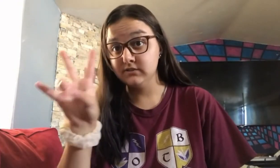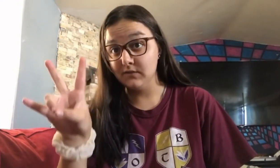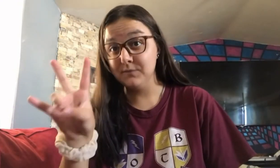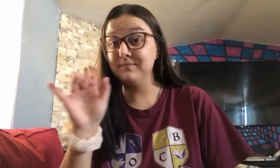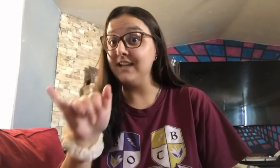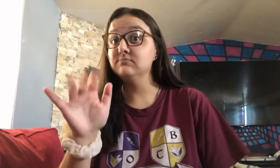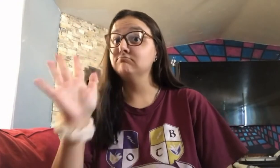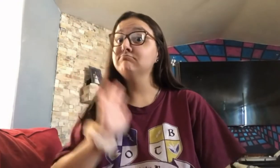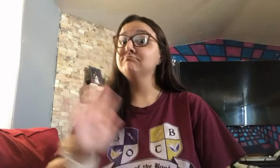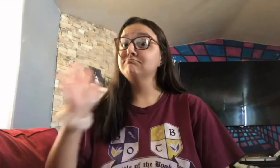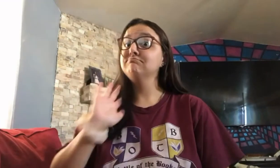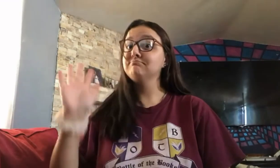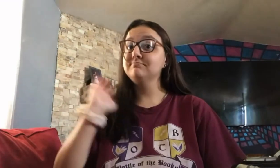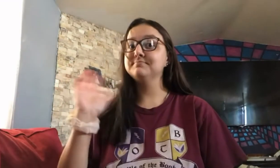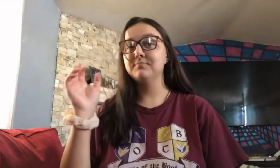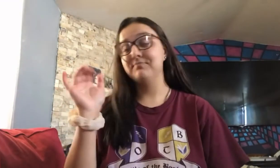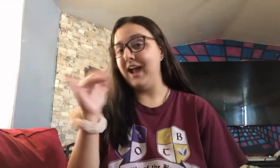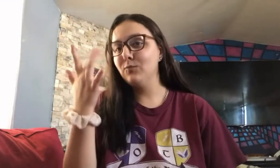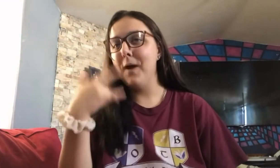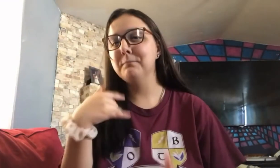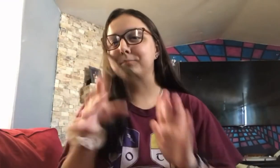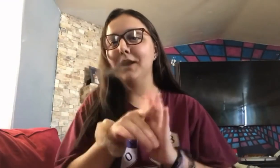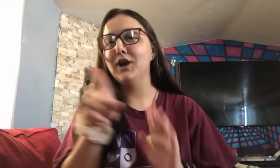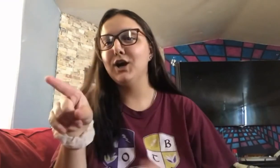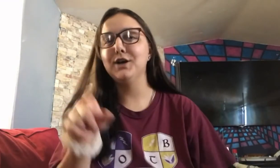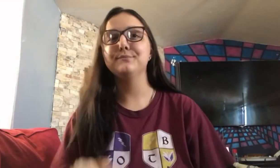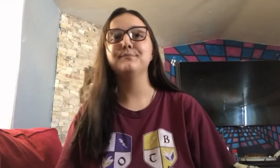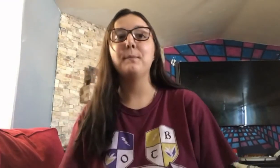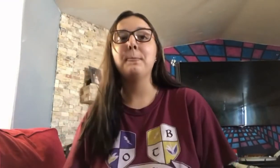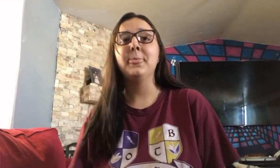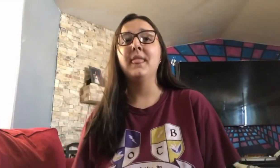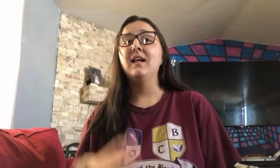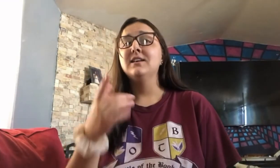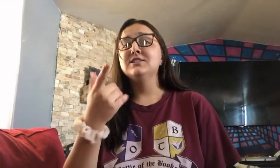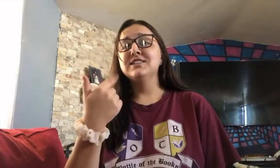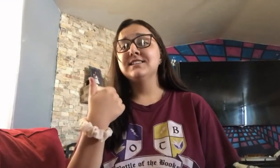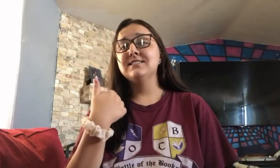She was born in 1877 which is a long time ago and that's why I picked her.